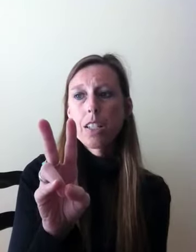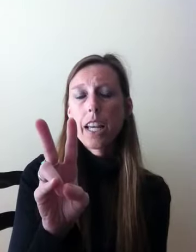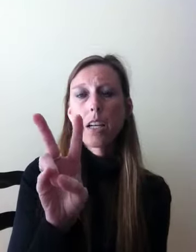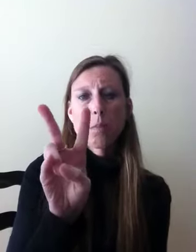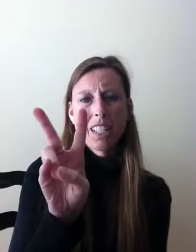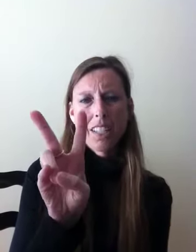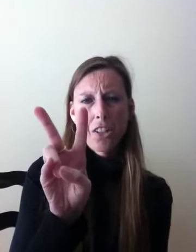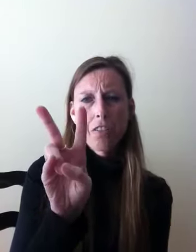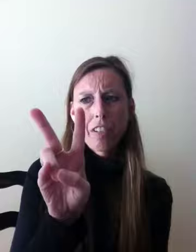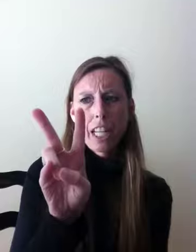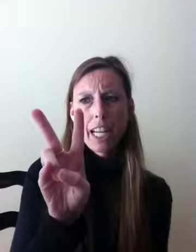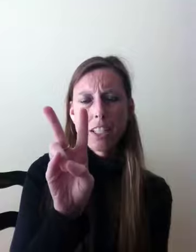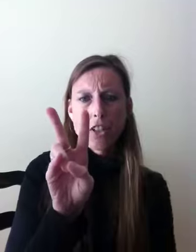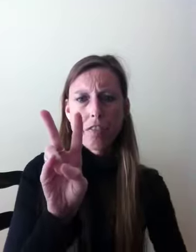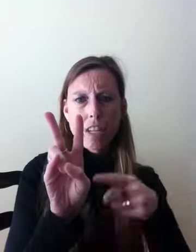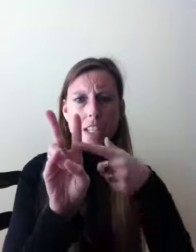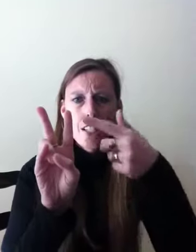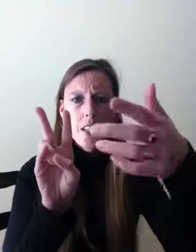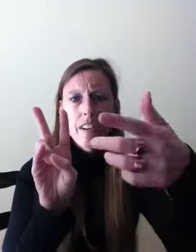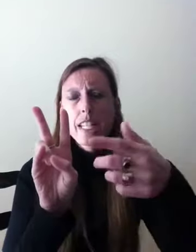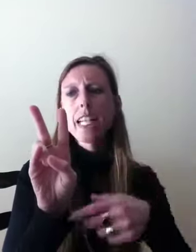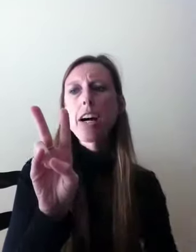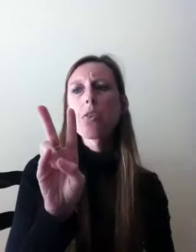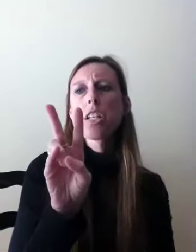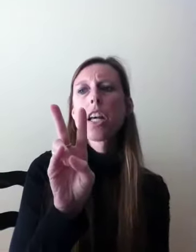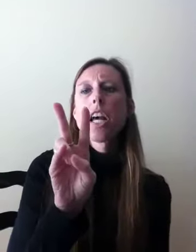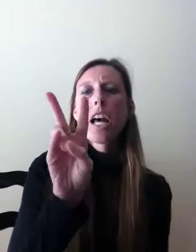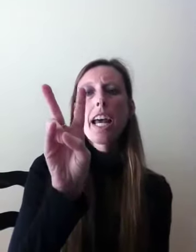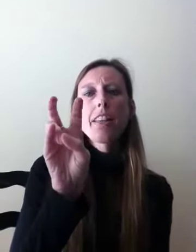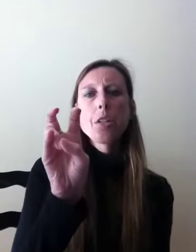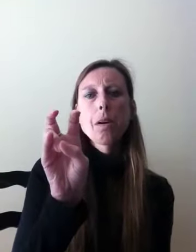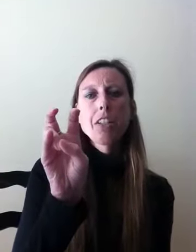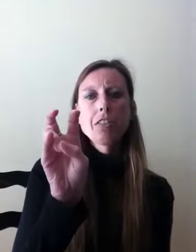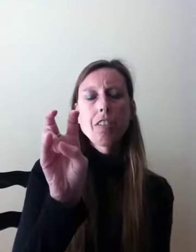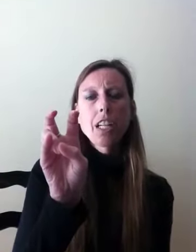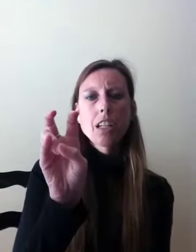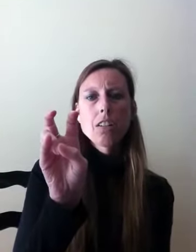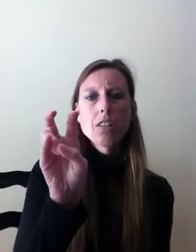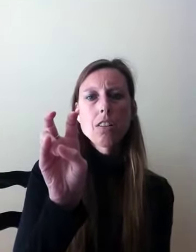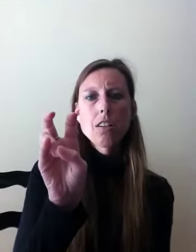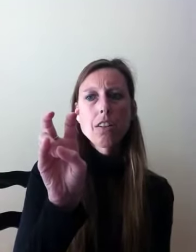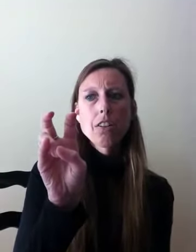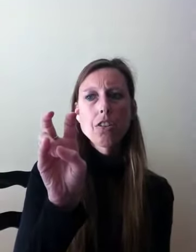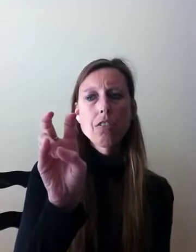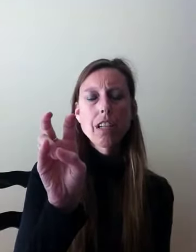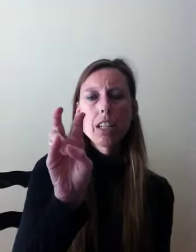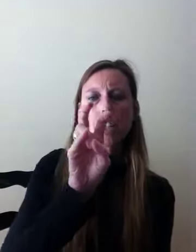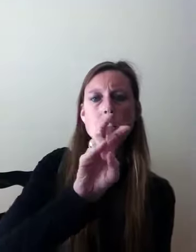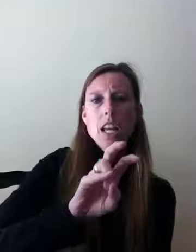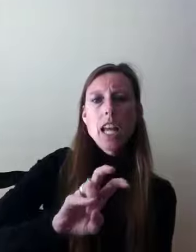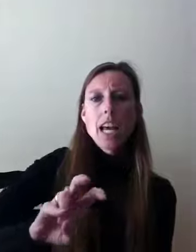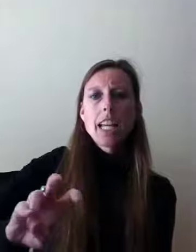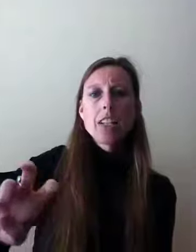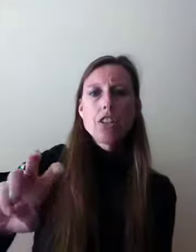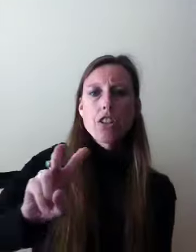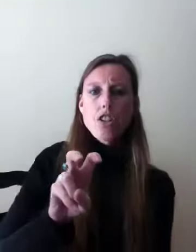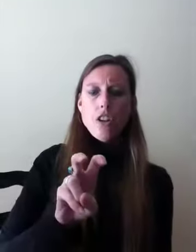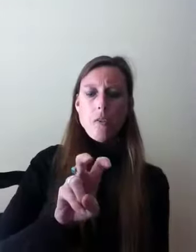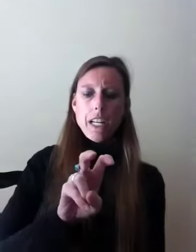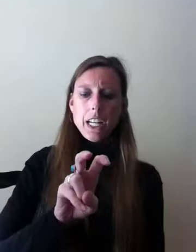say it, but it is your V hand because it's facing out. And then you bend your fingers, the two fingers, and it's just showing it